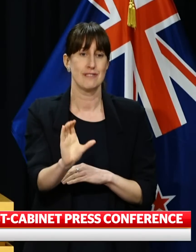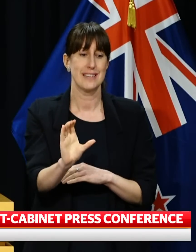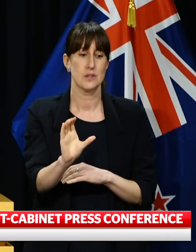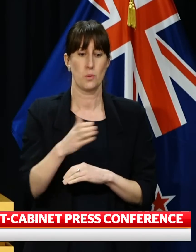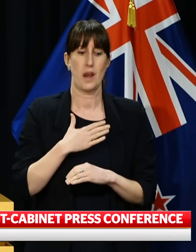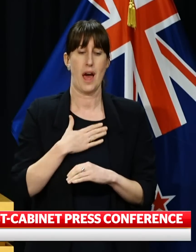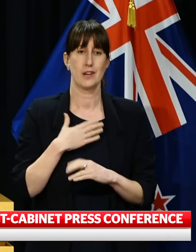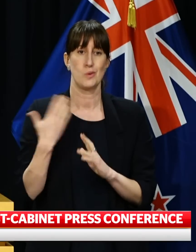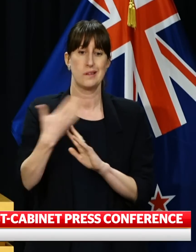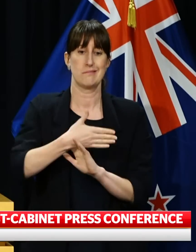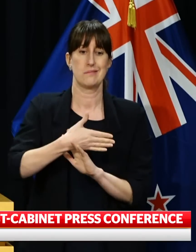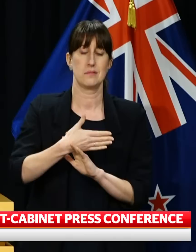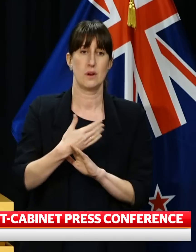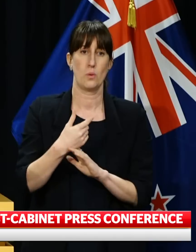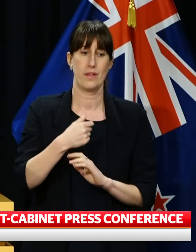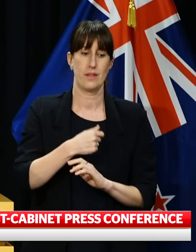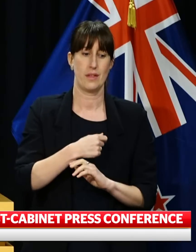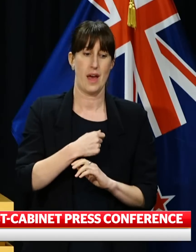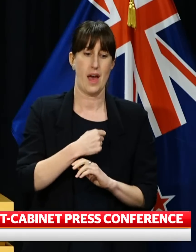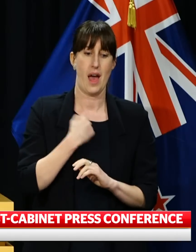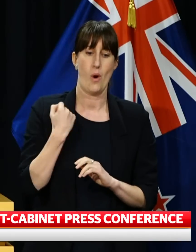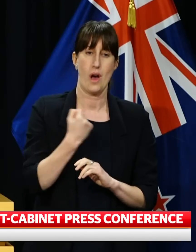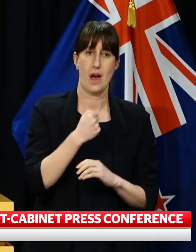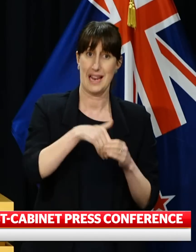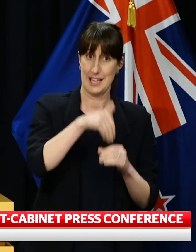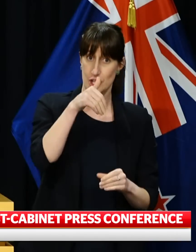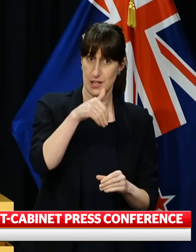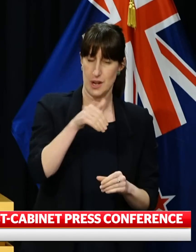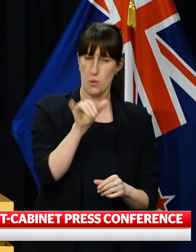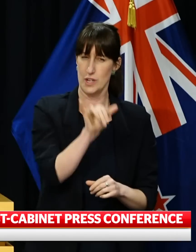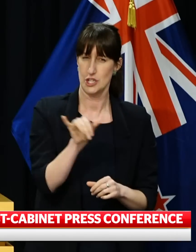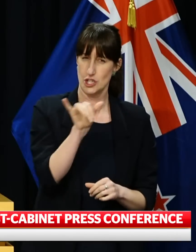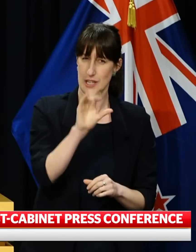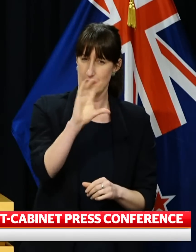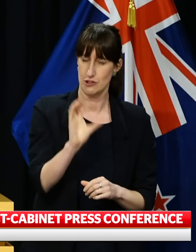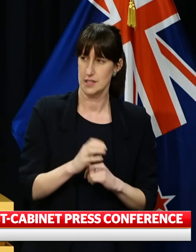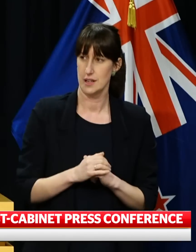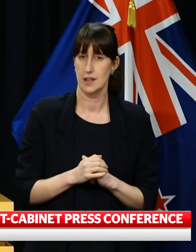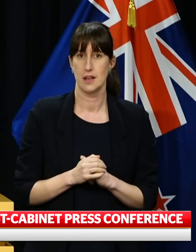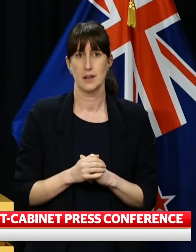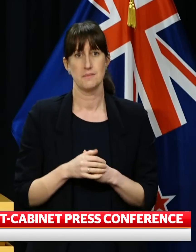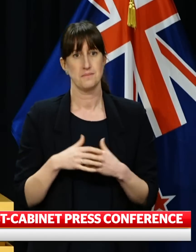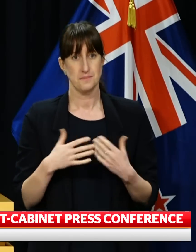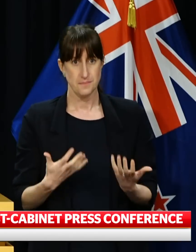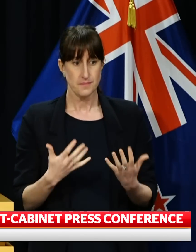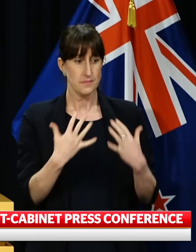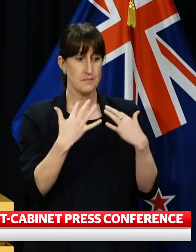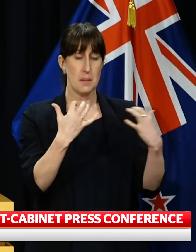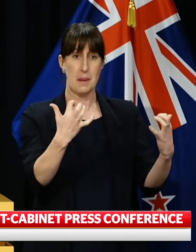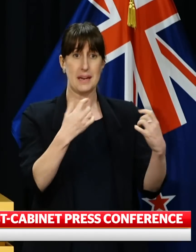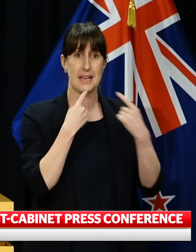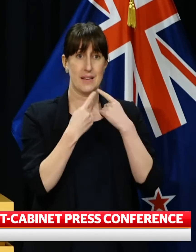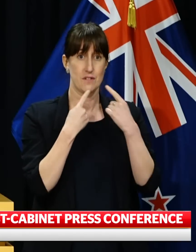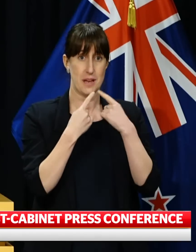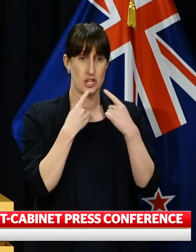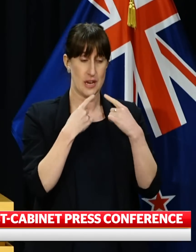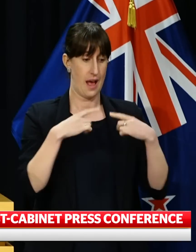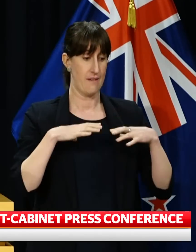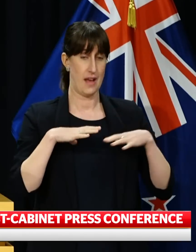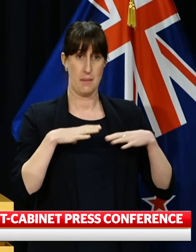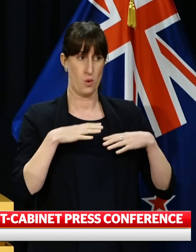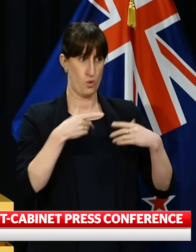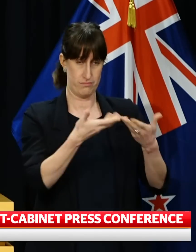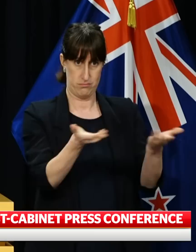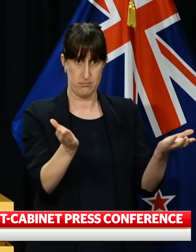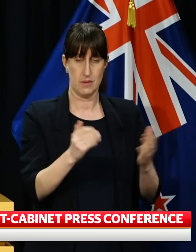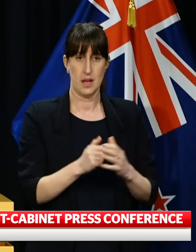so, who are they and to what extent? There's a range of publicly available information that's been disclosed, and I'm not going to add to